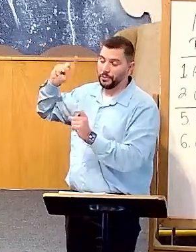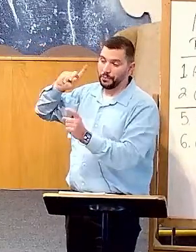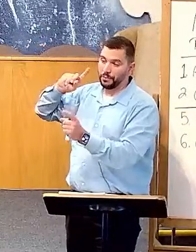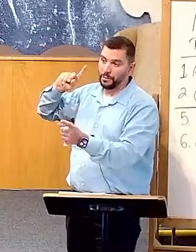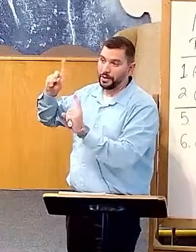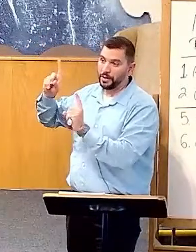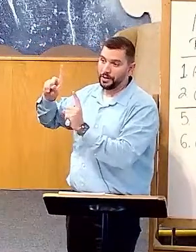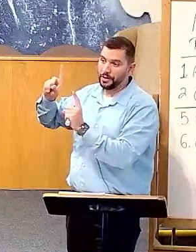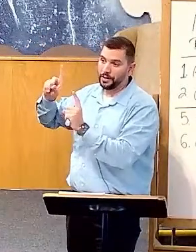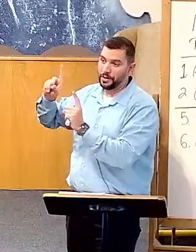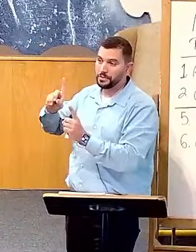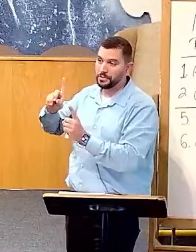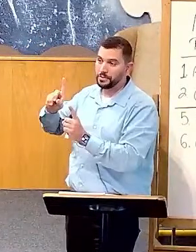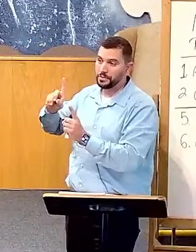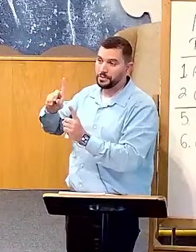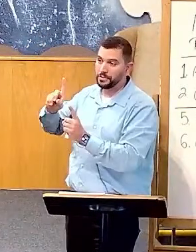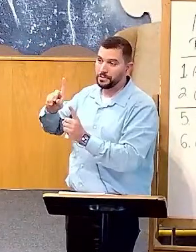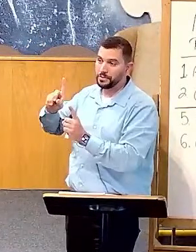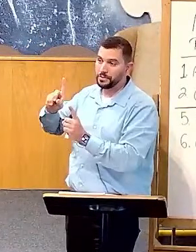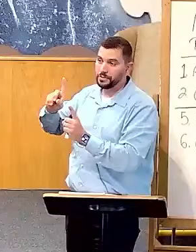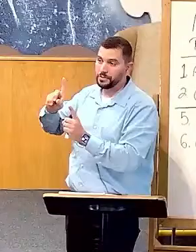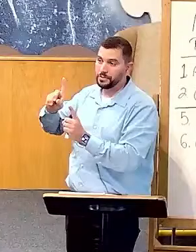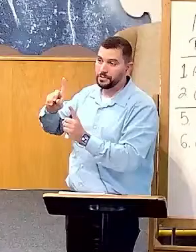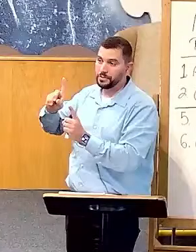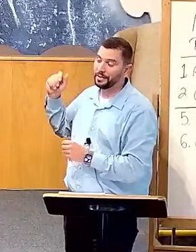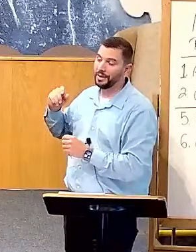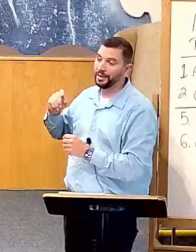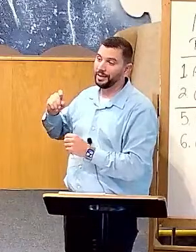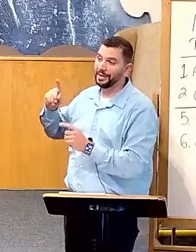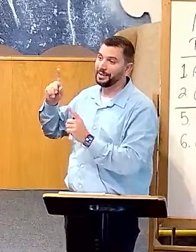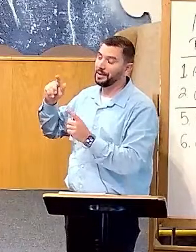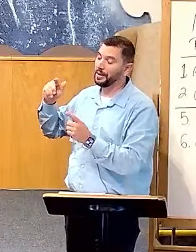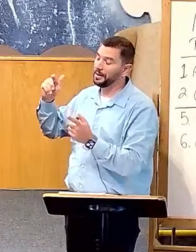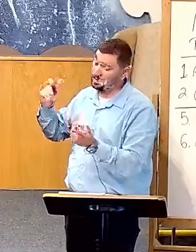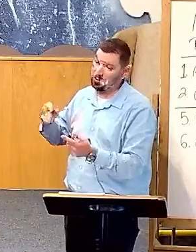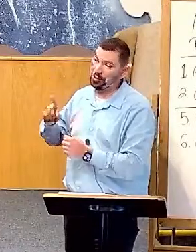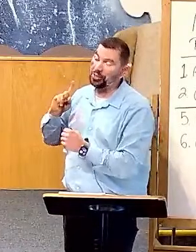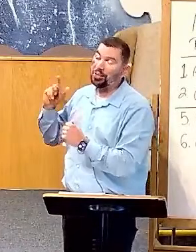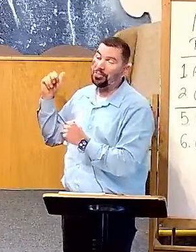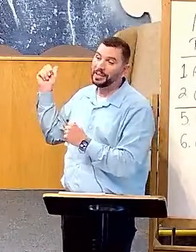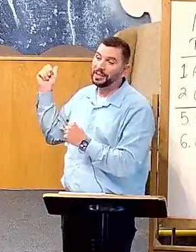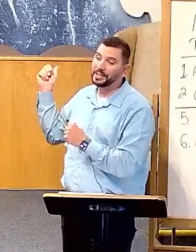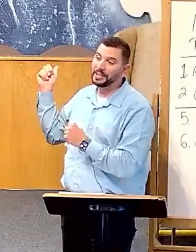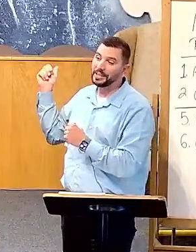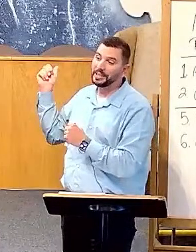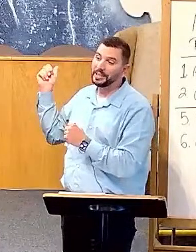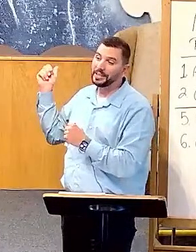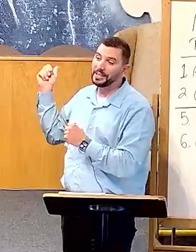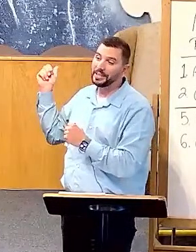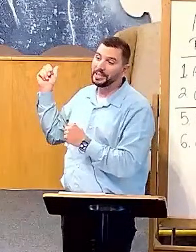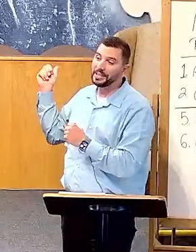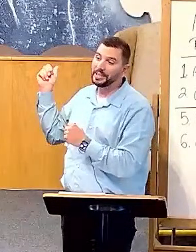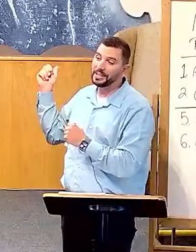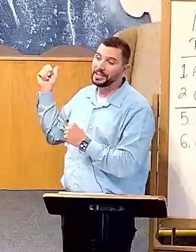We are very like-minded. Yes, ma'am. That's an independent Baptist church. We're an independent Baptist